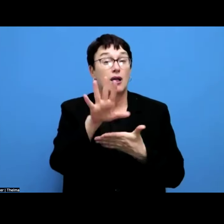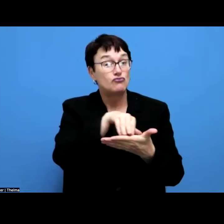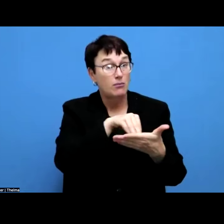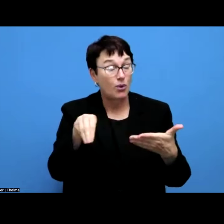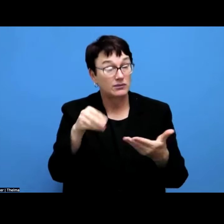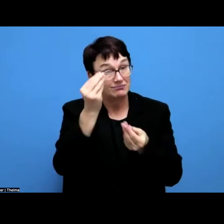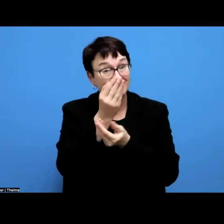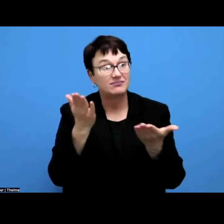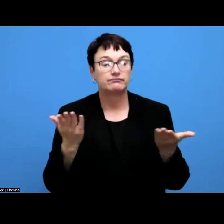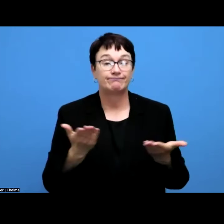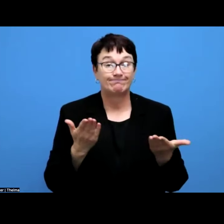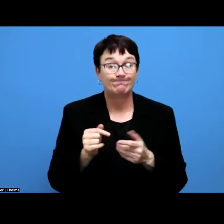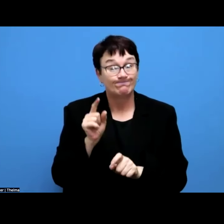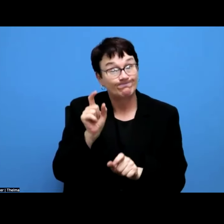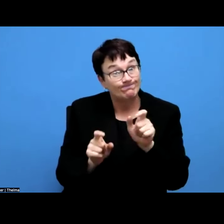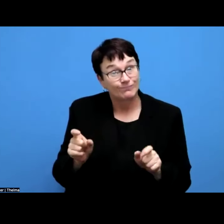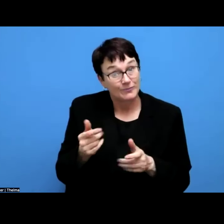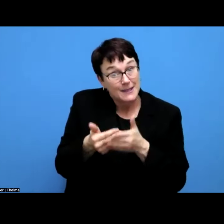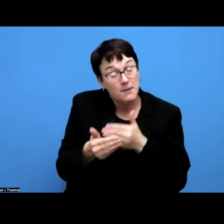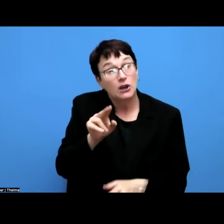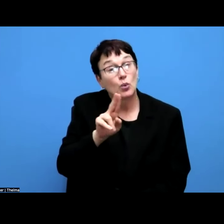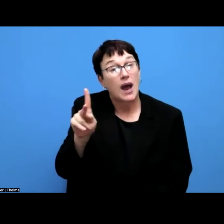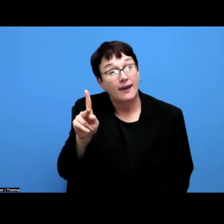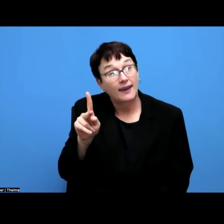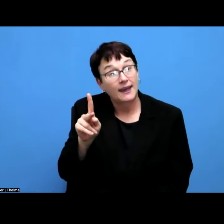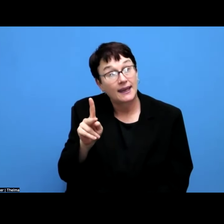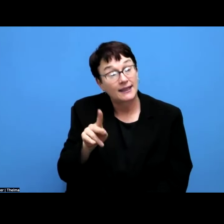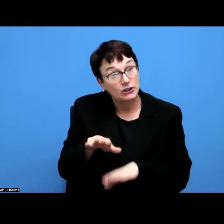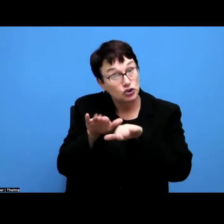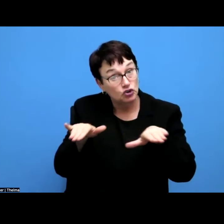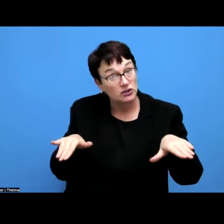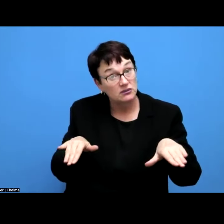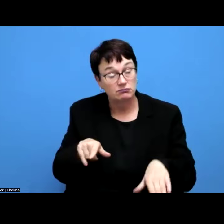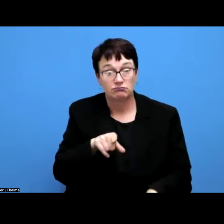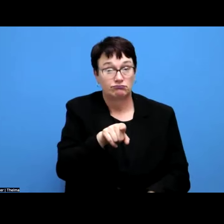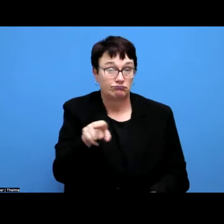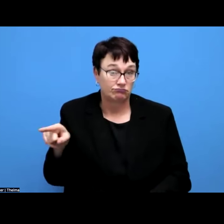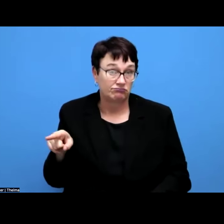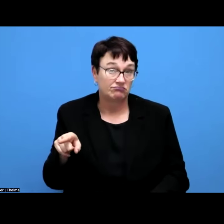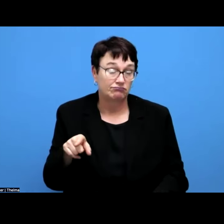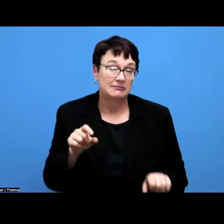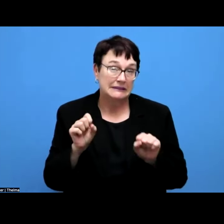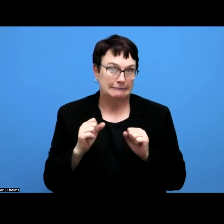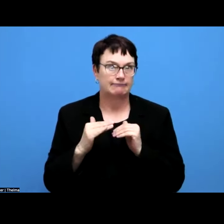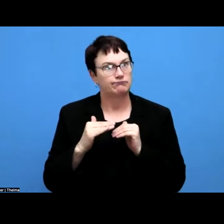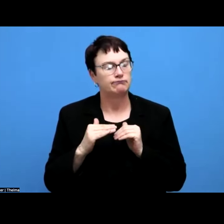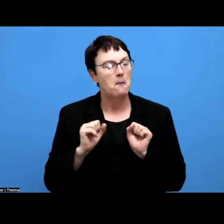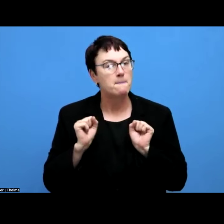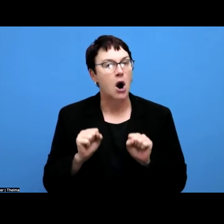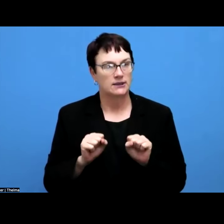with intellectual disabilities in the UK were 8 times more likely to die before the age of